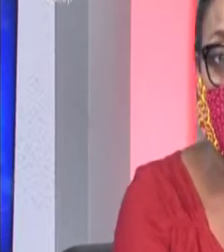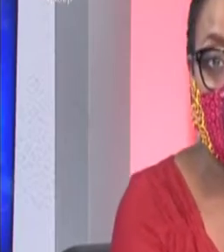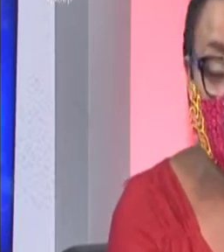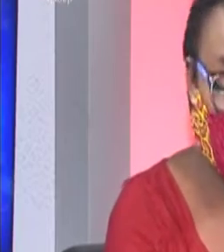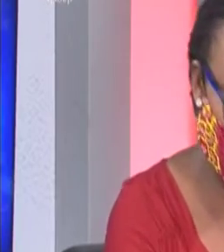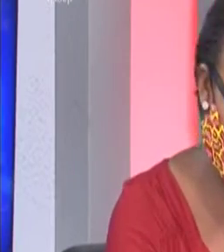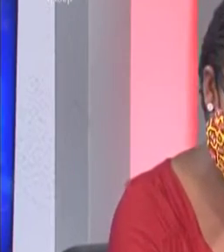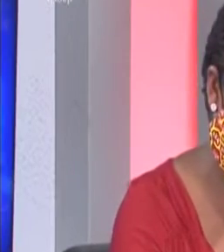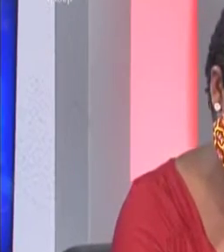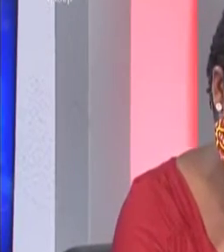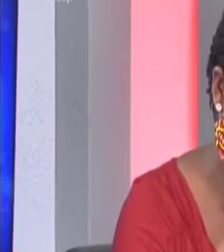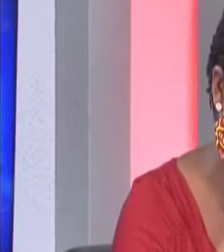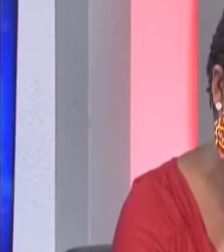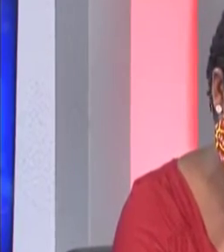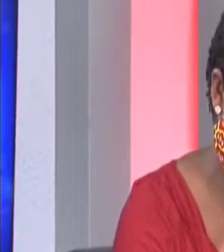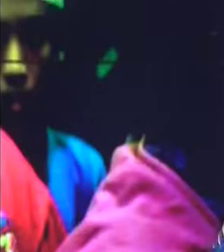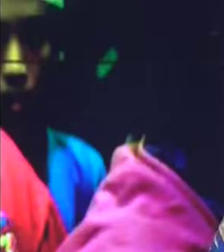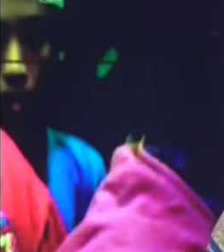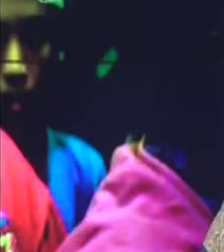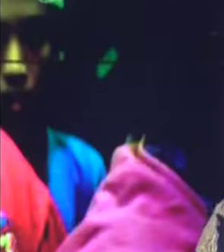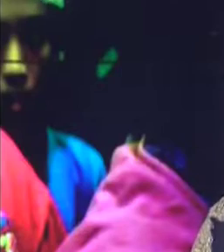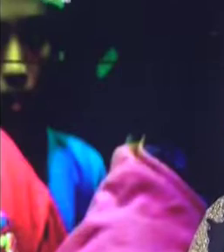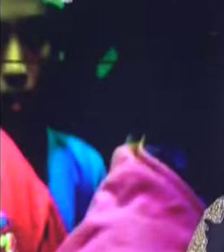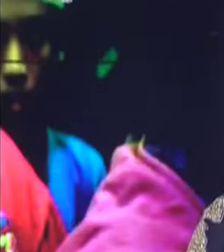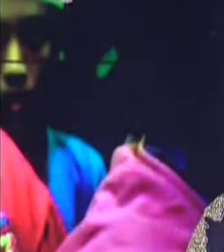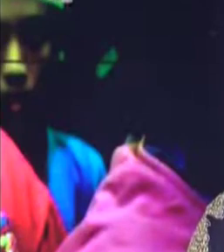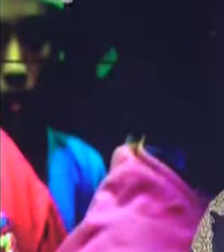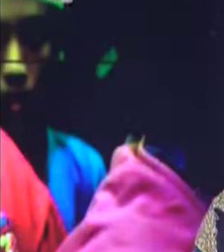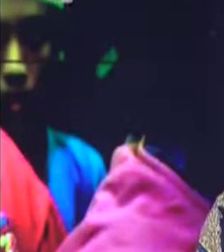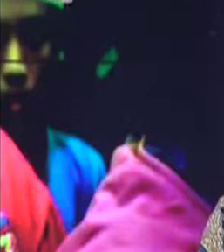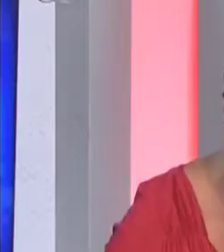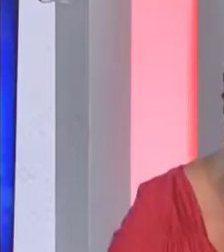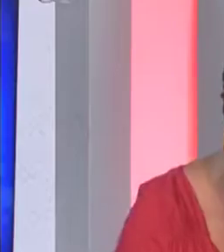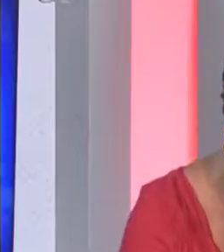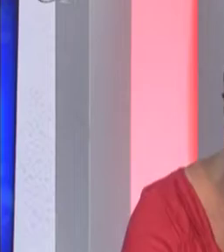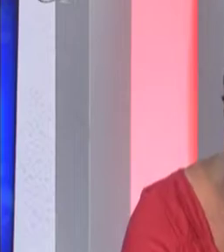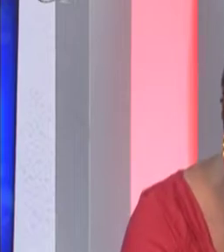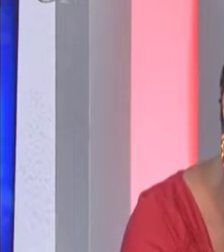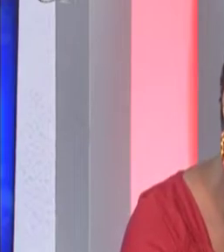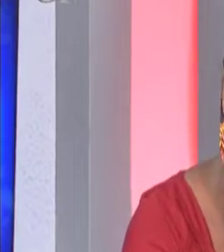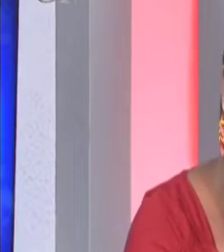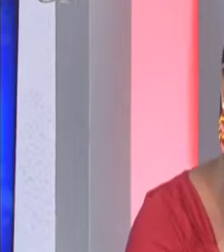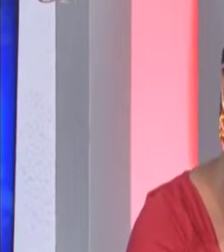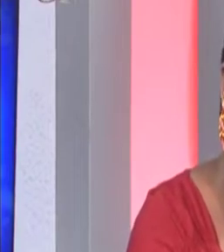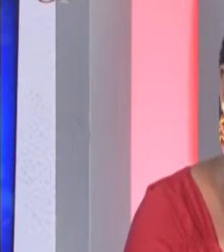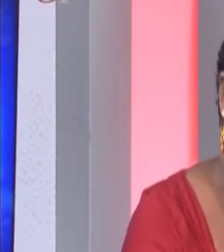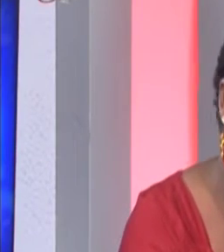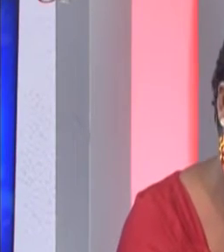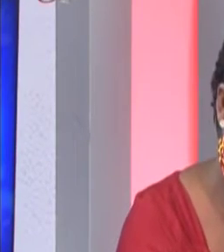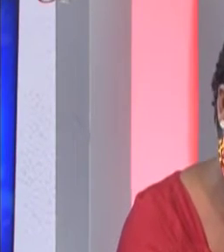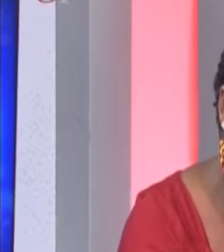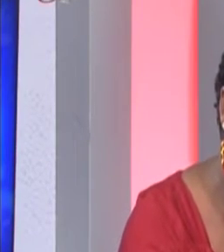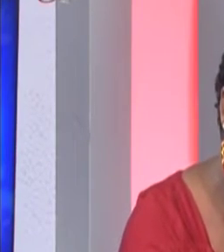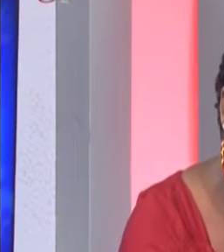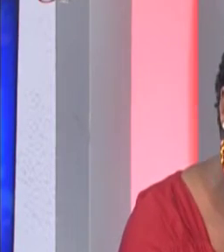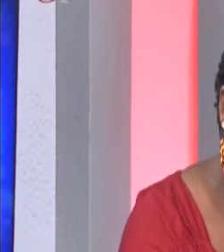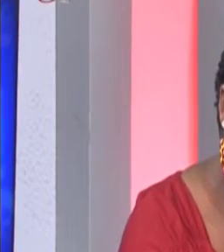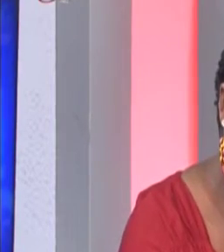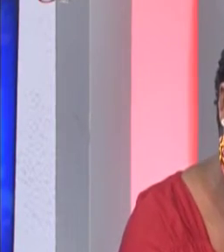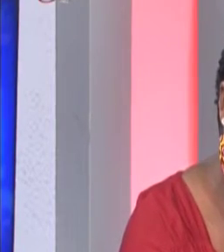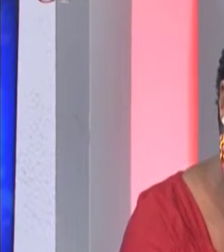here with my colleague Winston Amwa. Today's briefing has seen updates from the Ghana Health Service, the police,